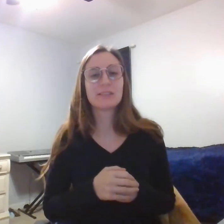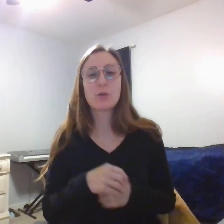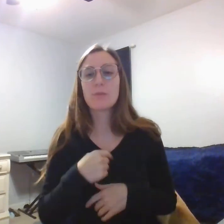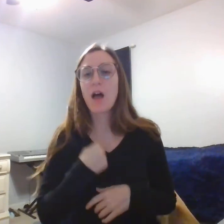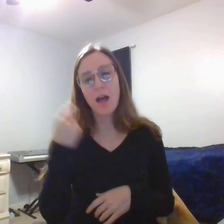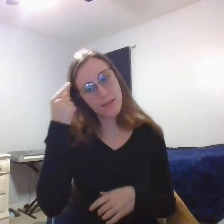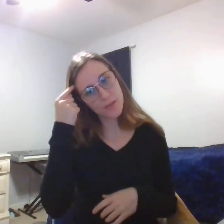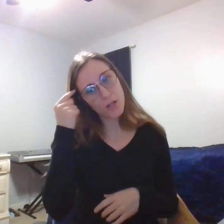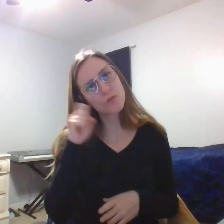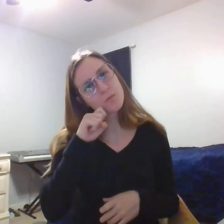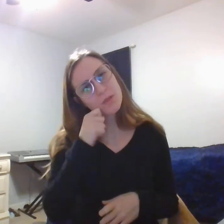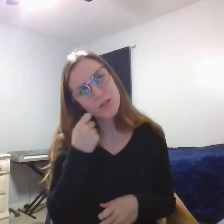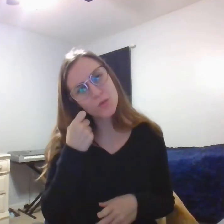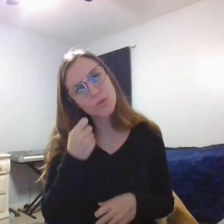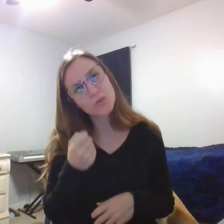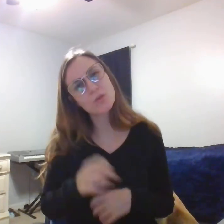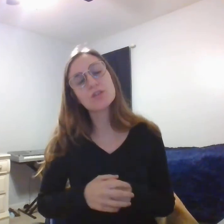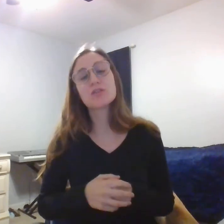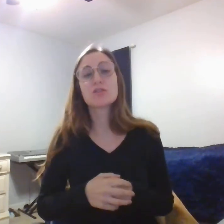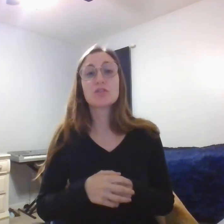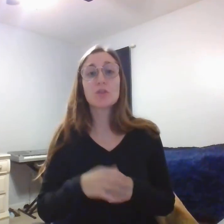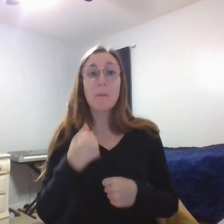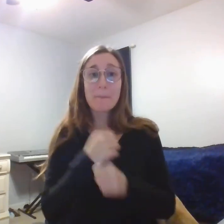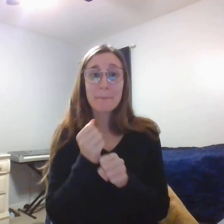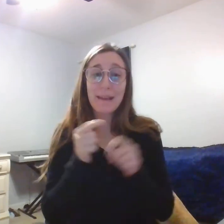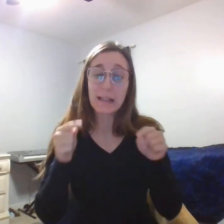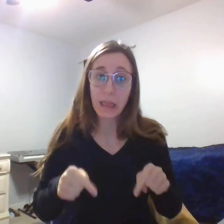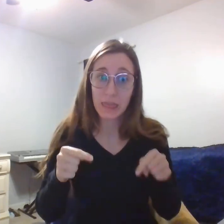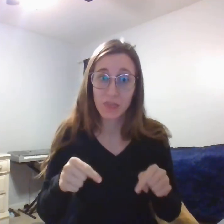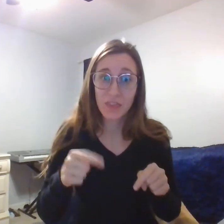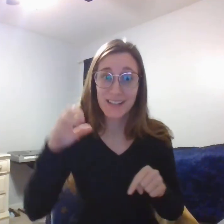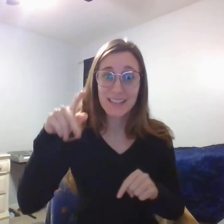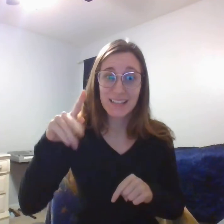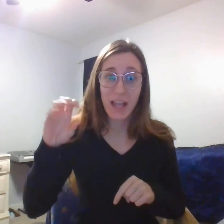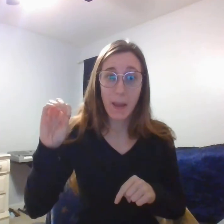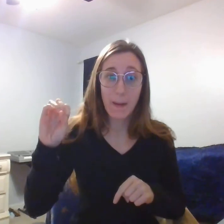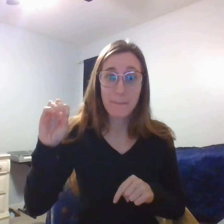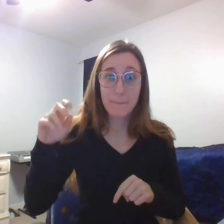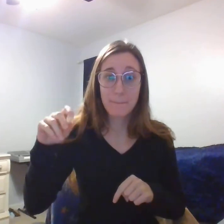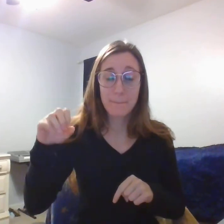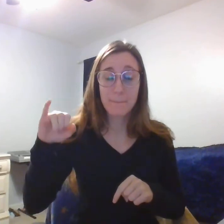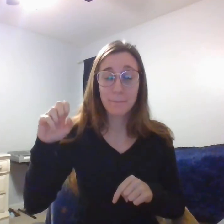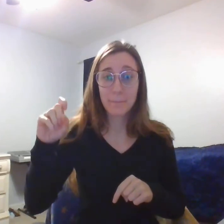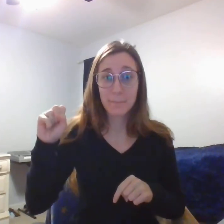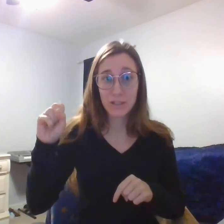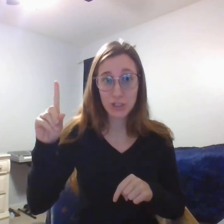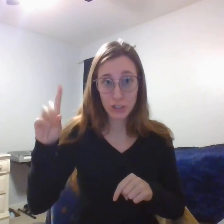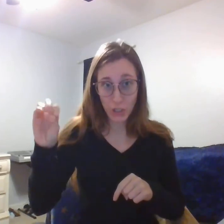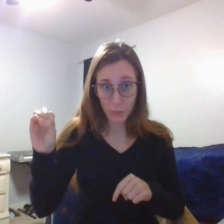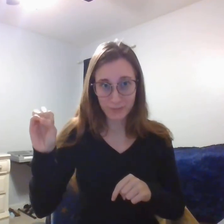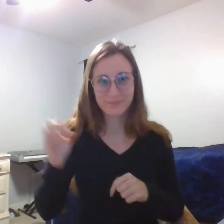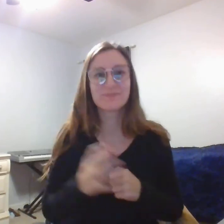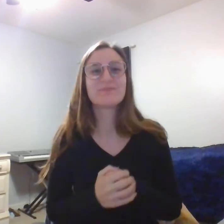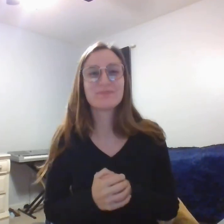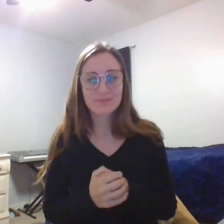and in honor of Mental Health Awareness Month, I'm dedicating it to all of you who've been brave enough to share your stories with me and anyone else who deals